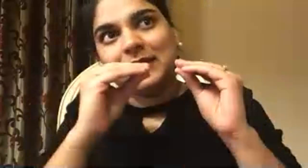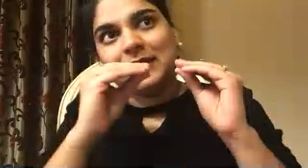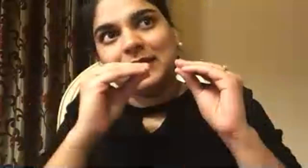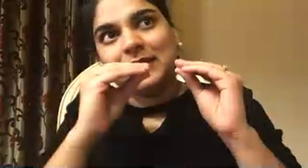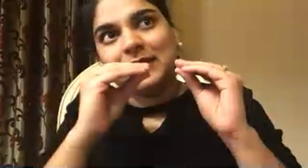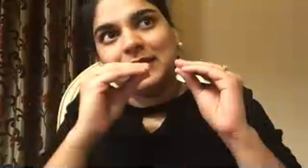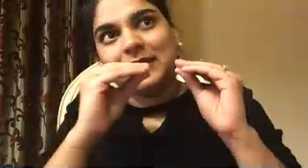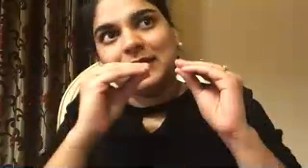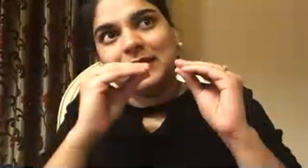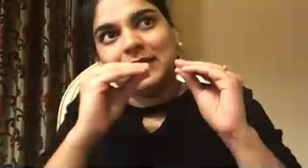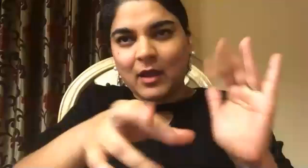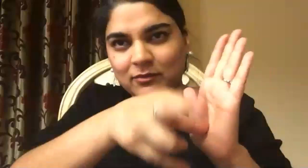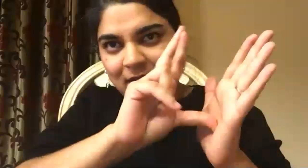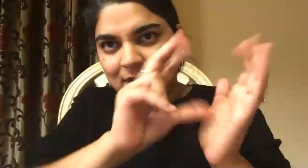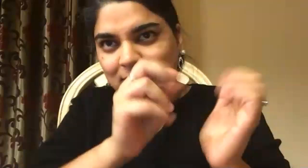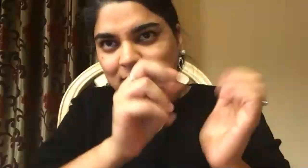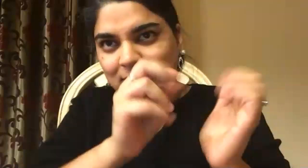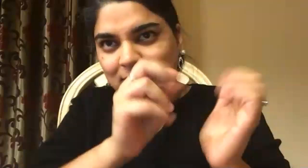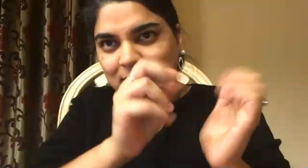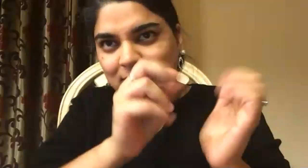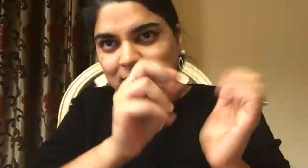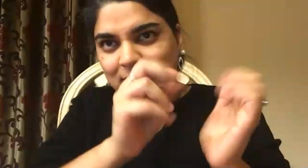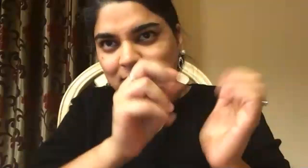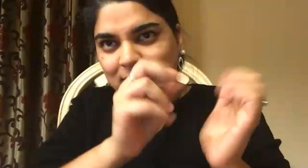revisiting the basics for people who have been doing it for a while.